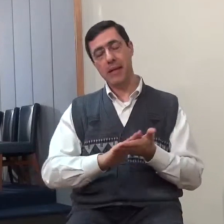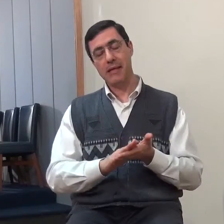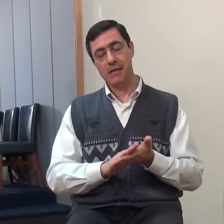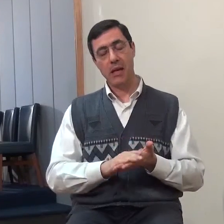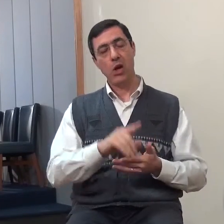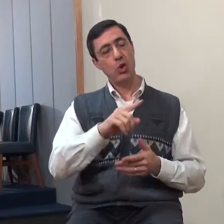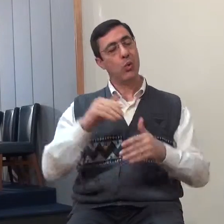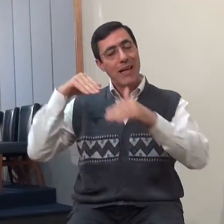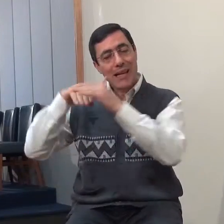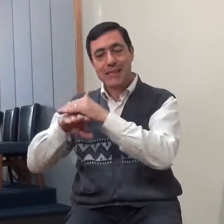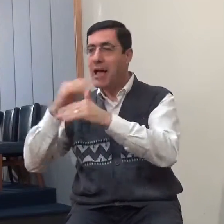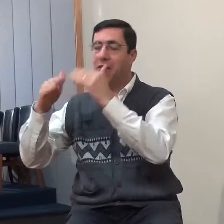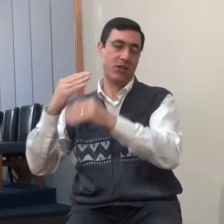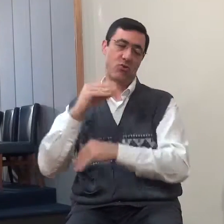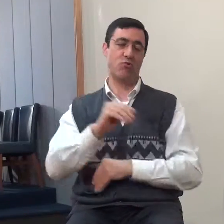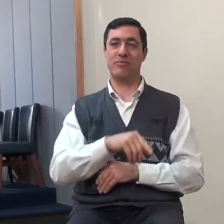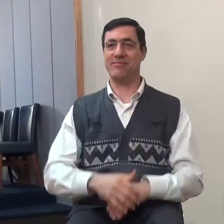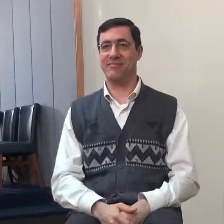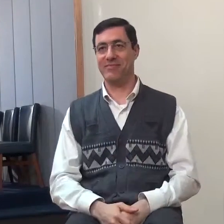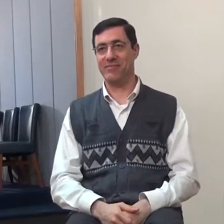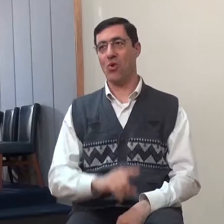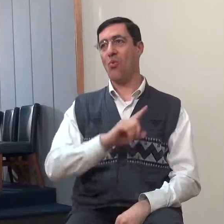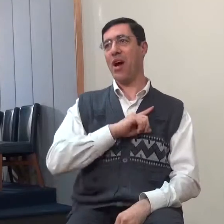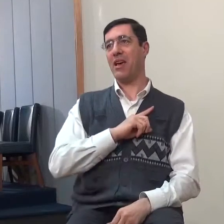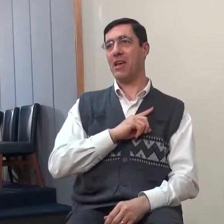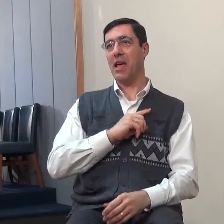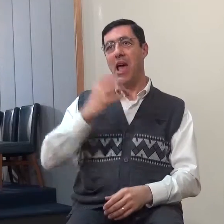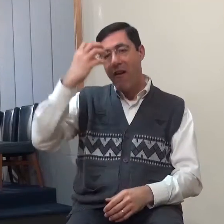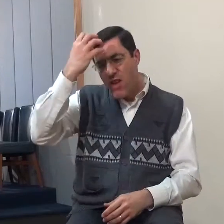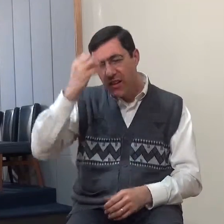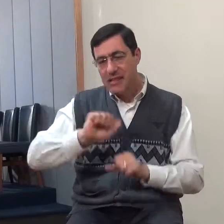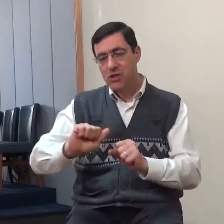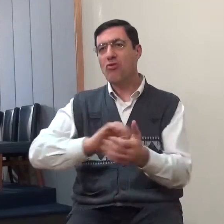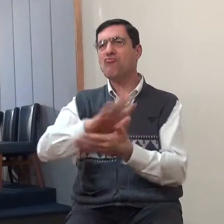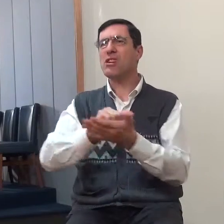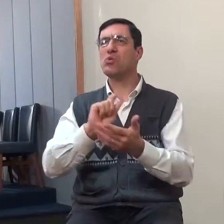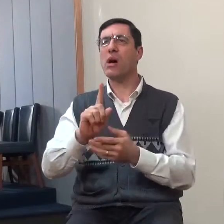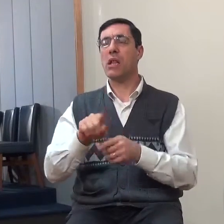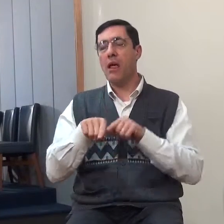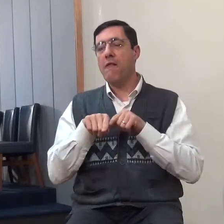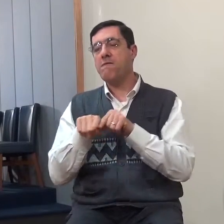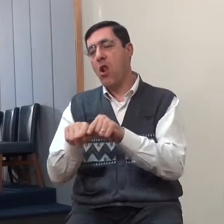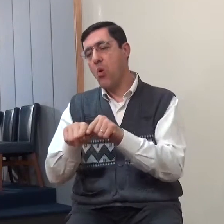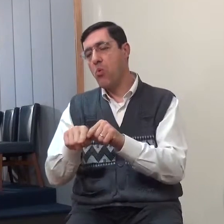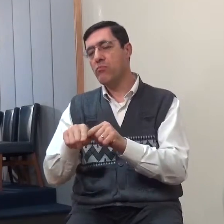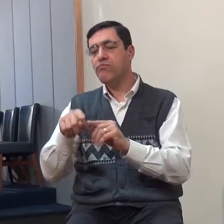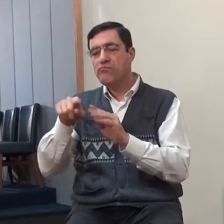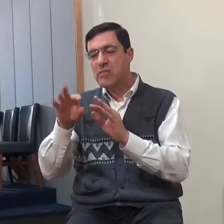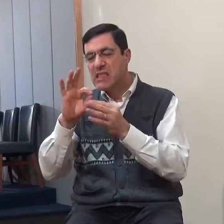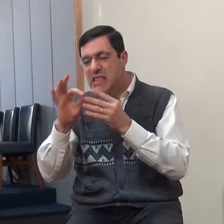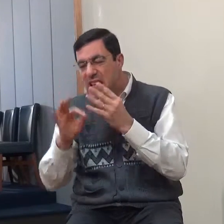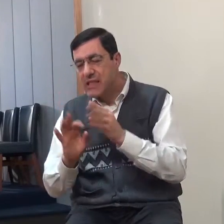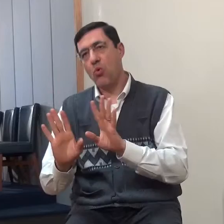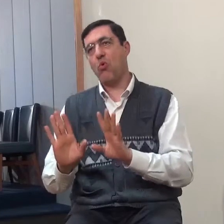righteousness is entirely ceremonial. And yours must be not only until Christ suffers and dies on Calvary,